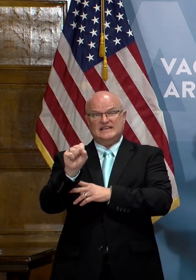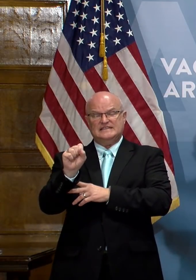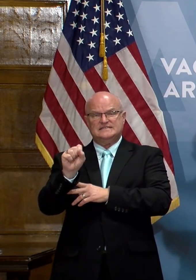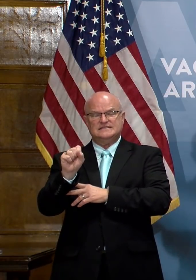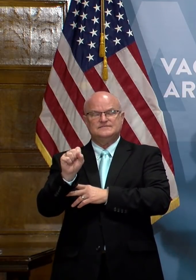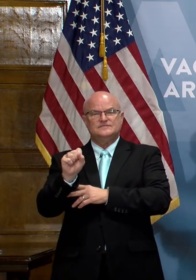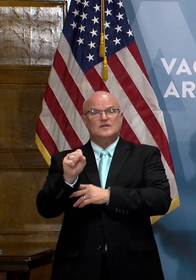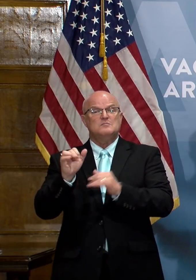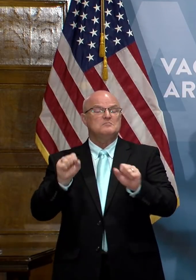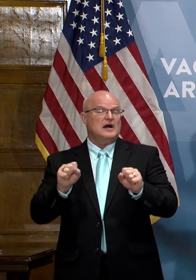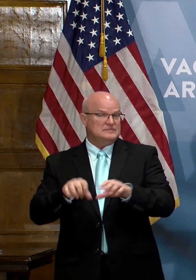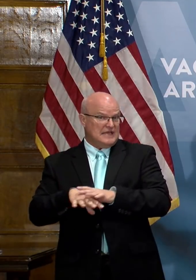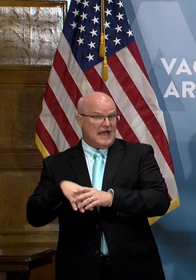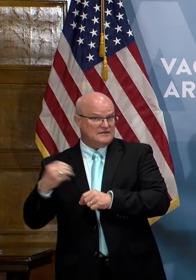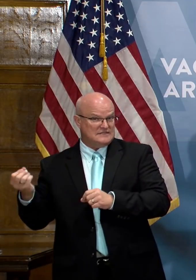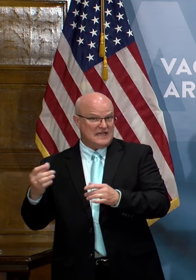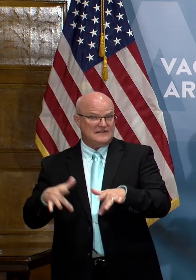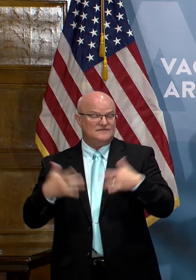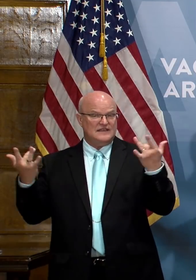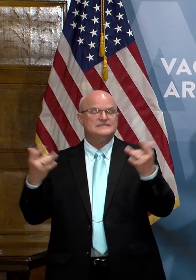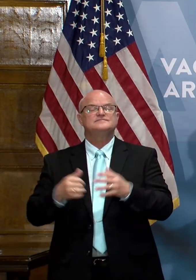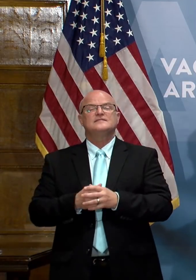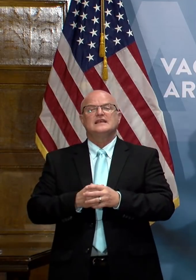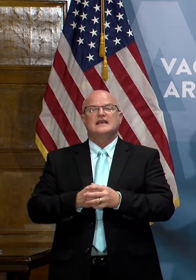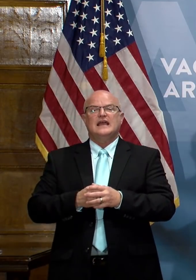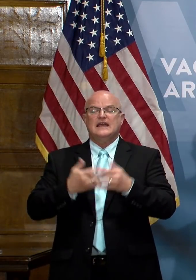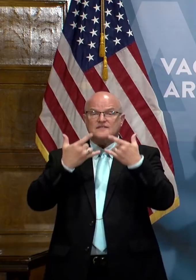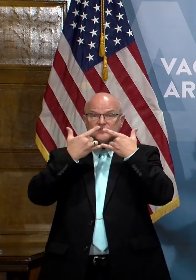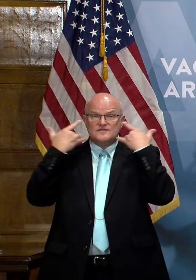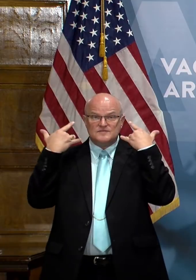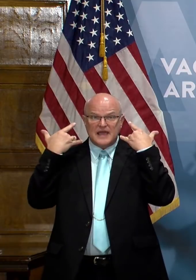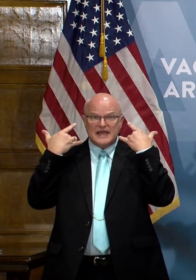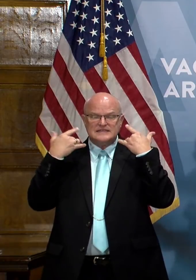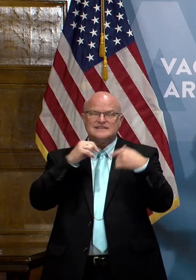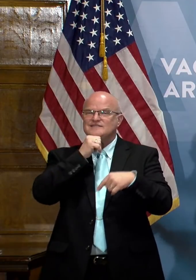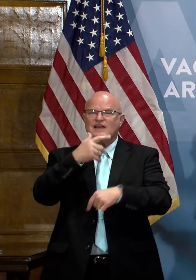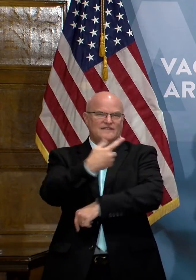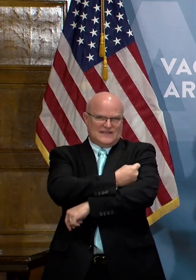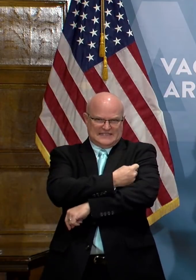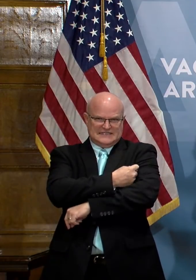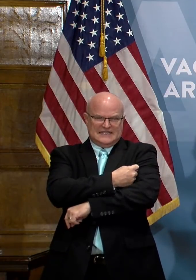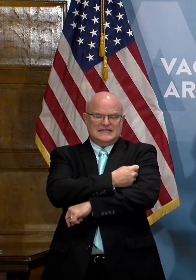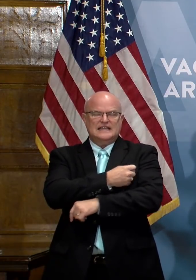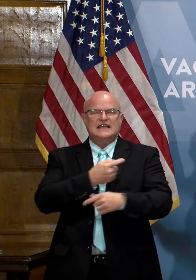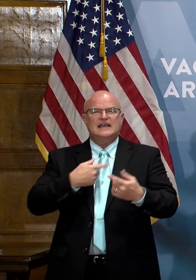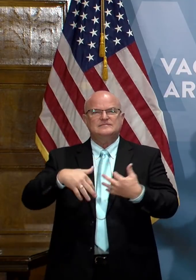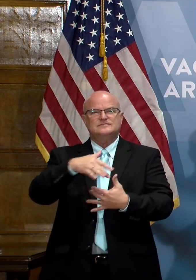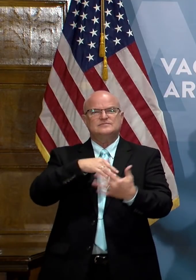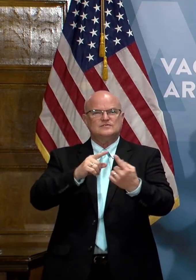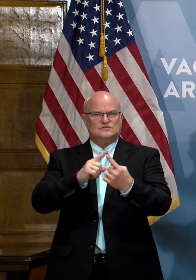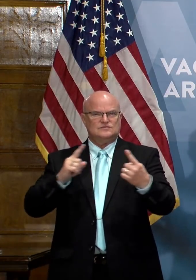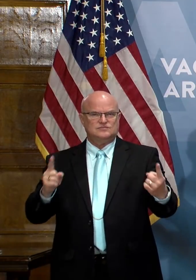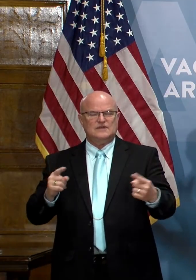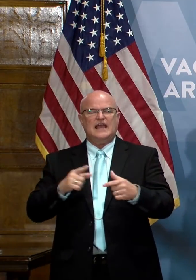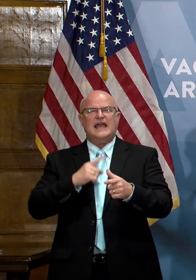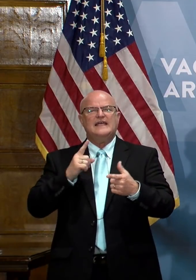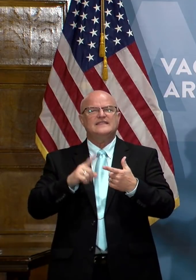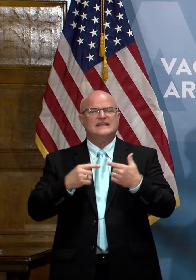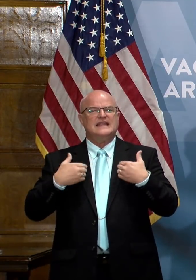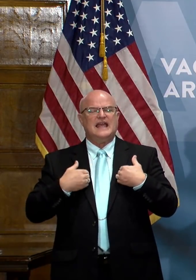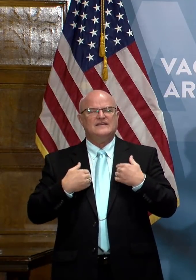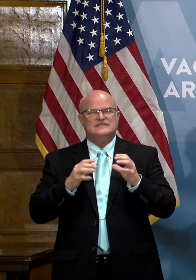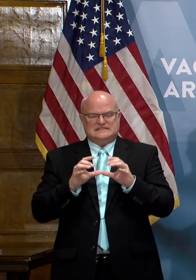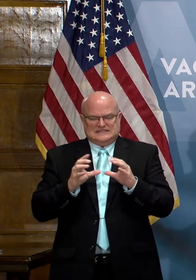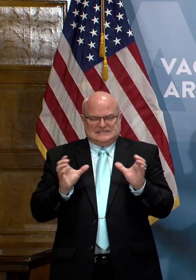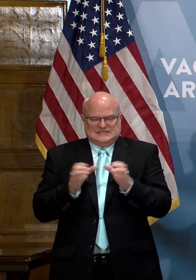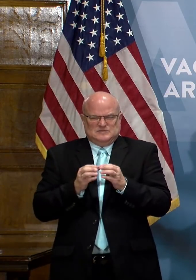outside, and of course wear a mask if you have not vaccinated, and try to keep your get-togethers to immediate